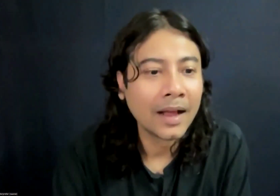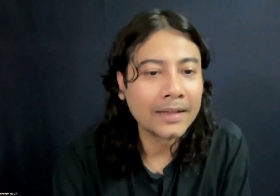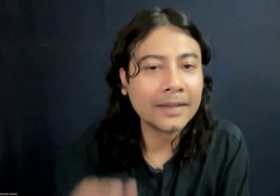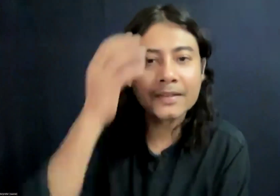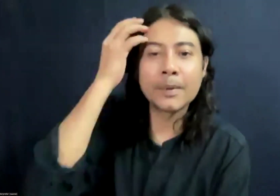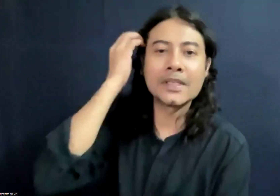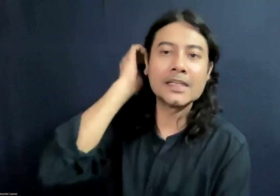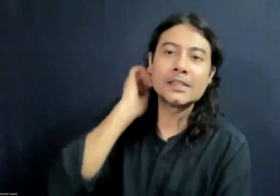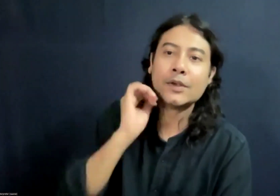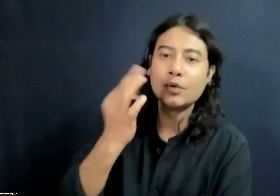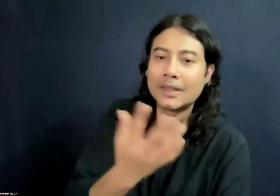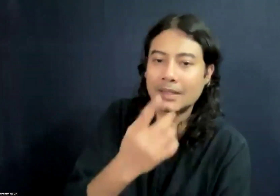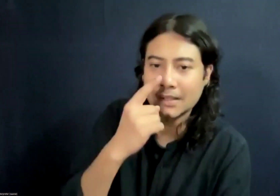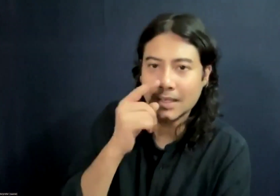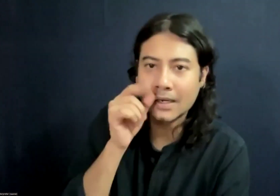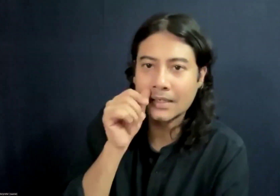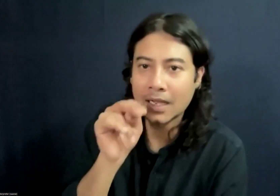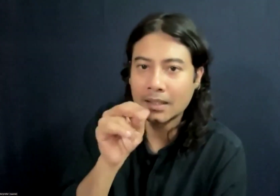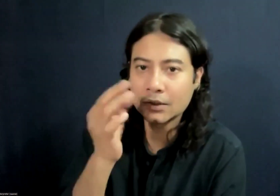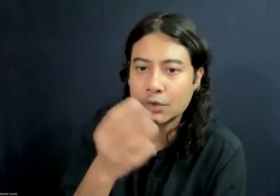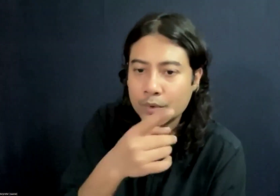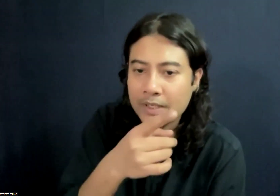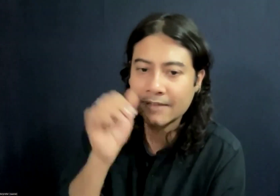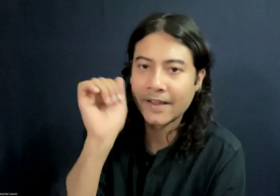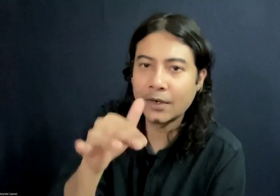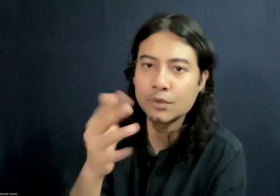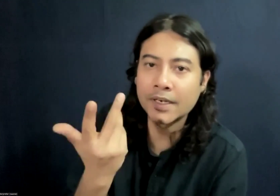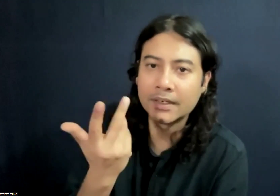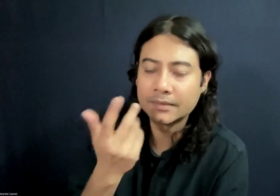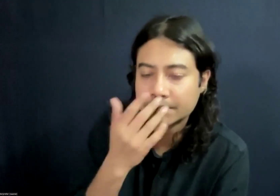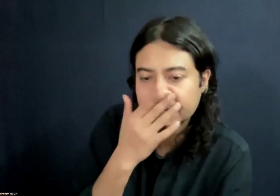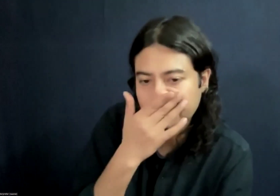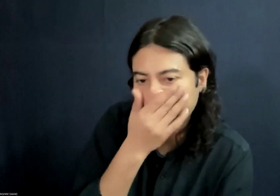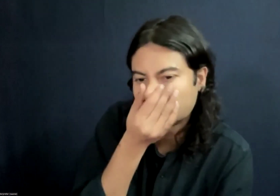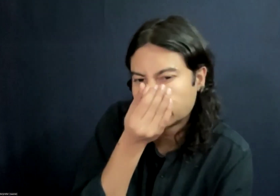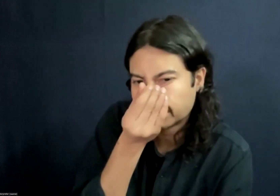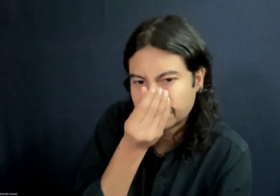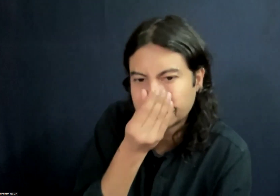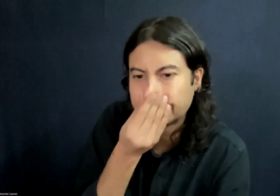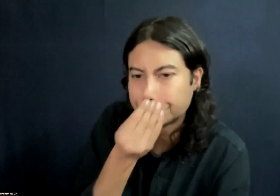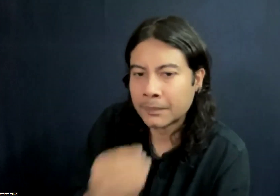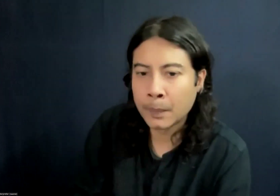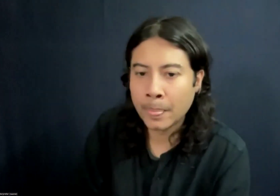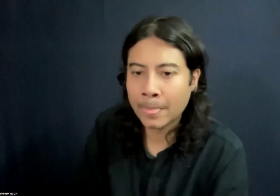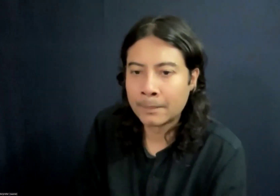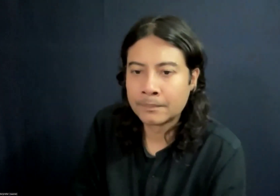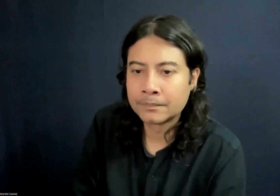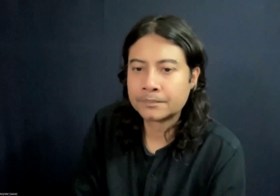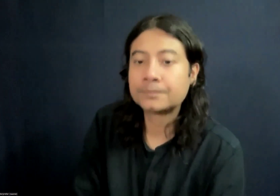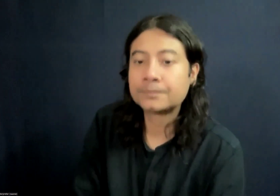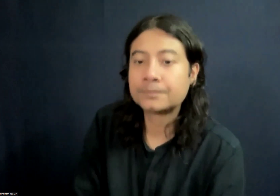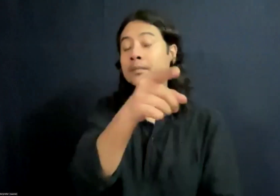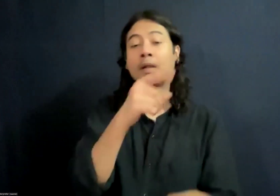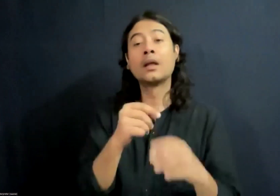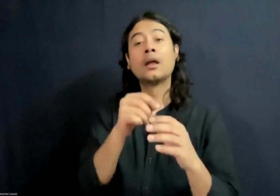Yeah. I And think thank this you so person is much new, for, yeah. Mataji. Nishant is new. He's saying where to send. No, you can keep it with you. We'll